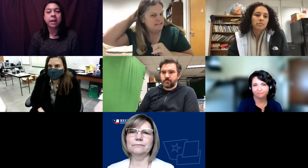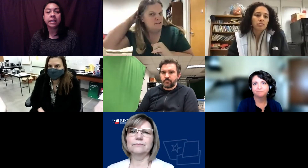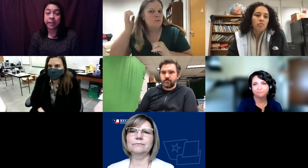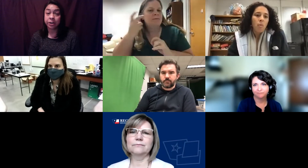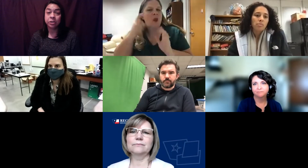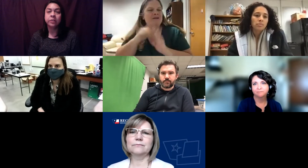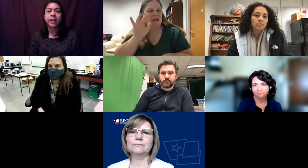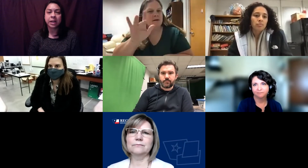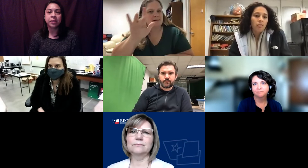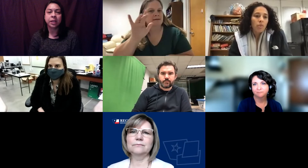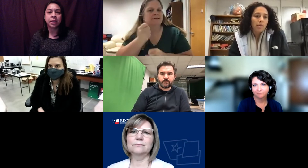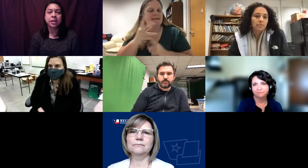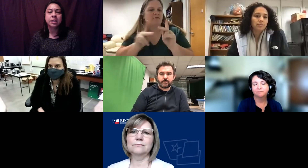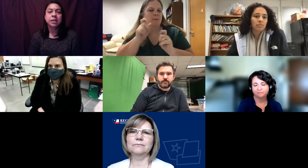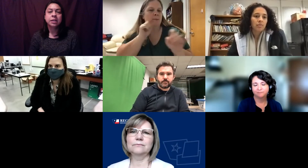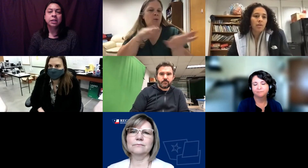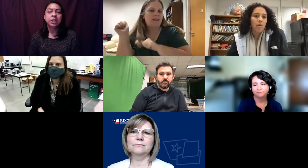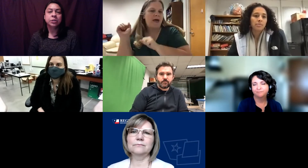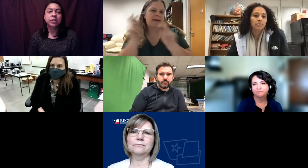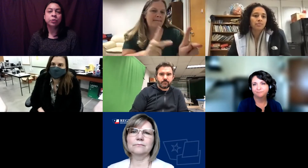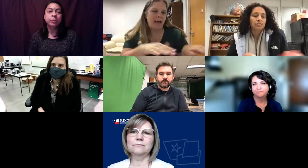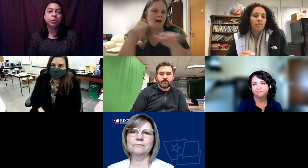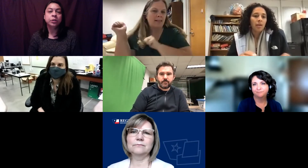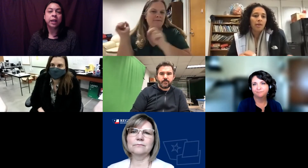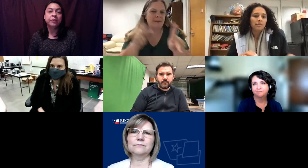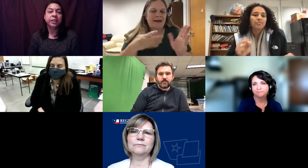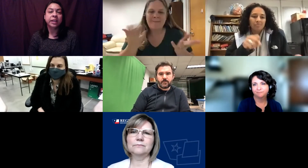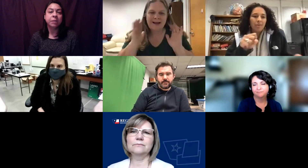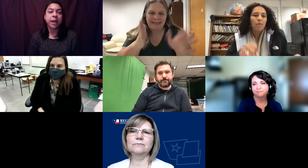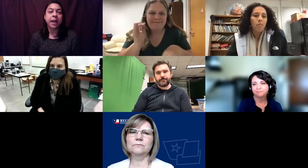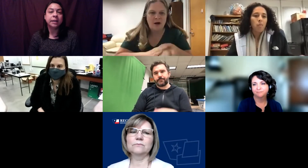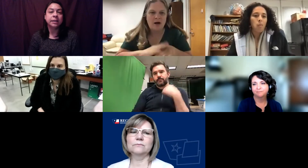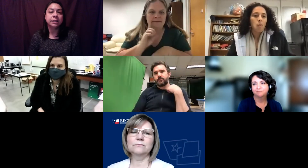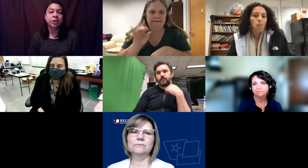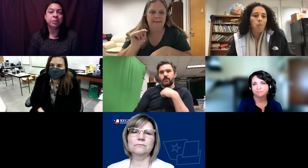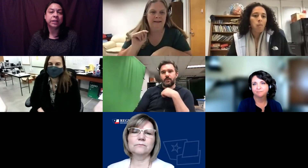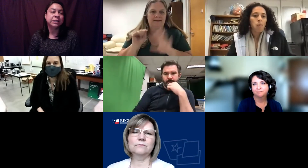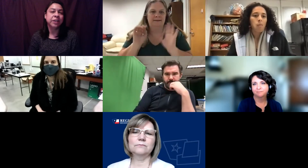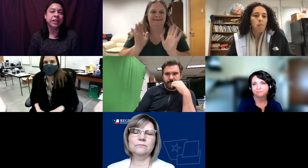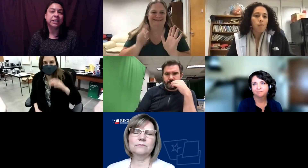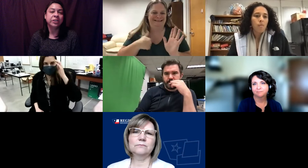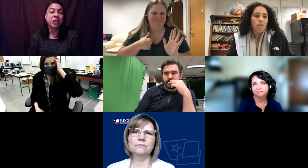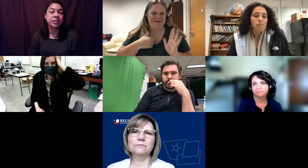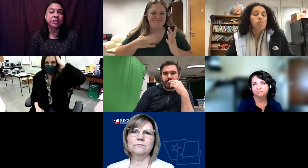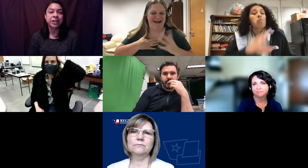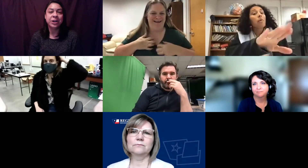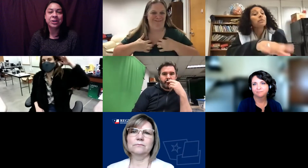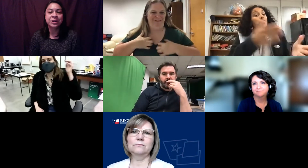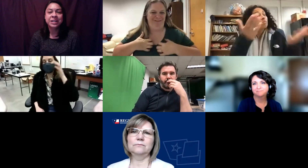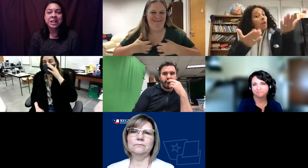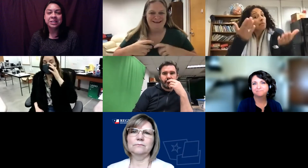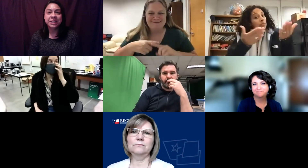come back in later, that kind of thing. You know, several people who had left and then came back, you know, I'm like, you've got to leave it on, you